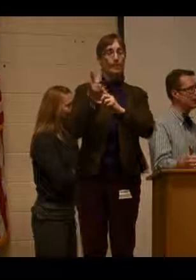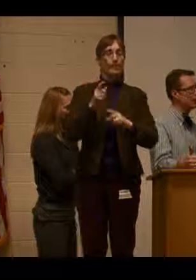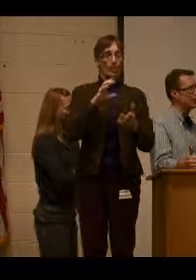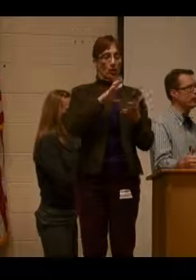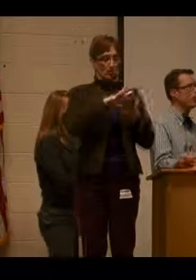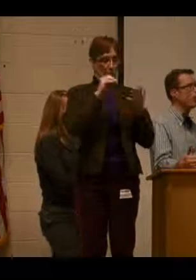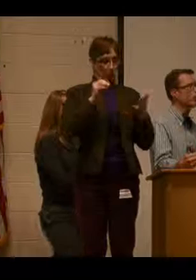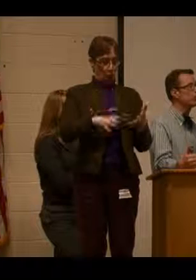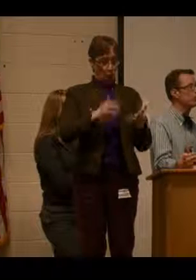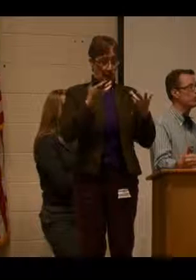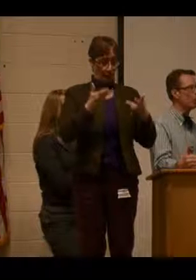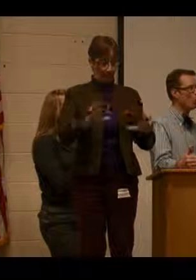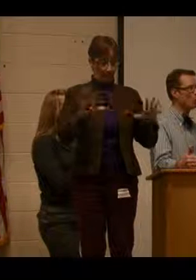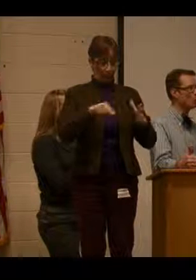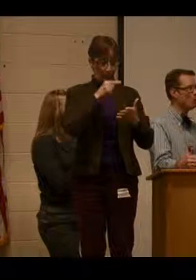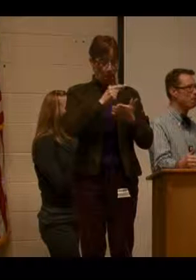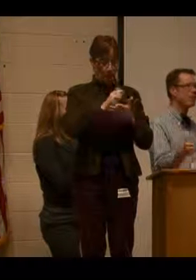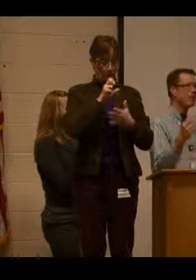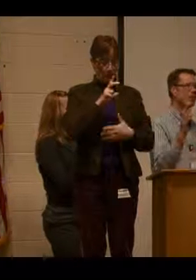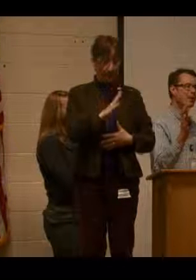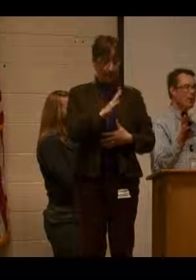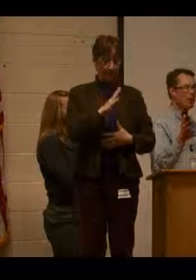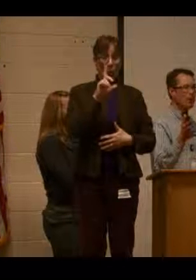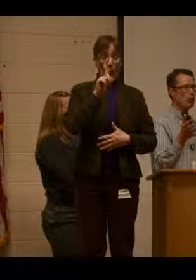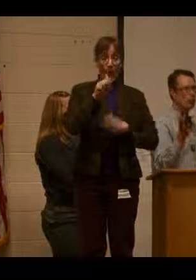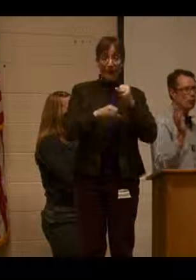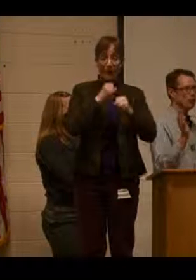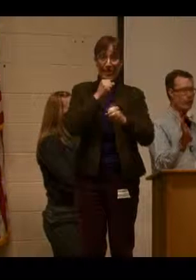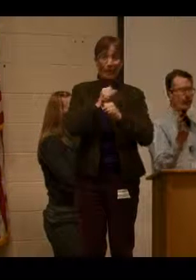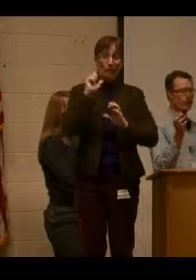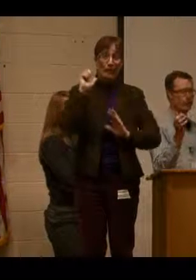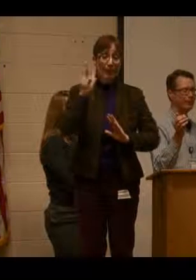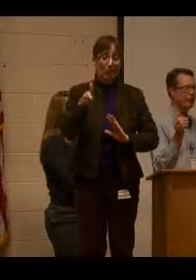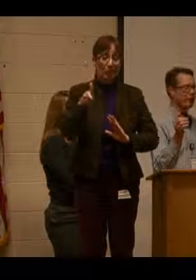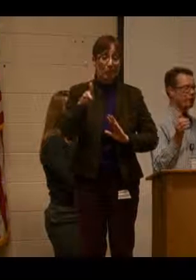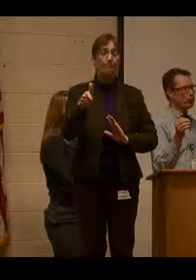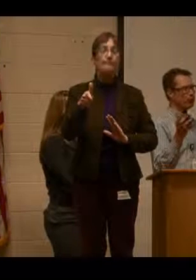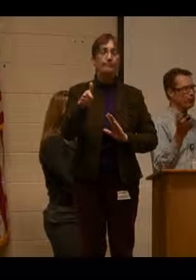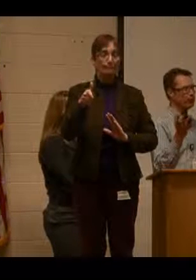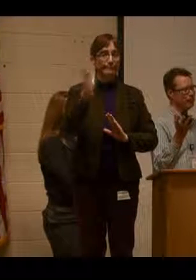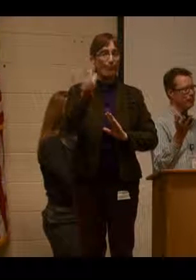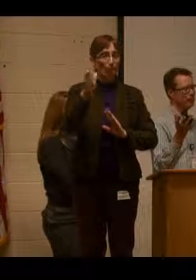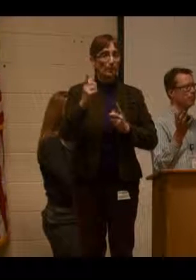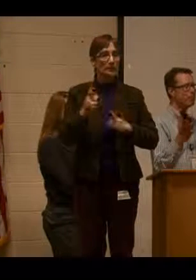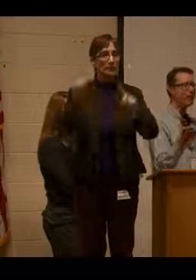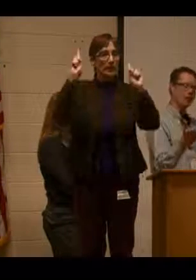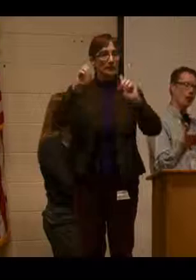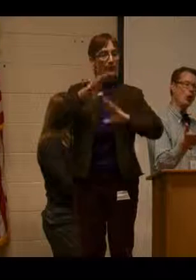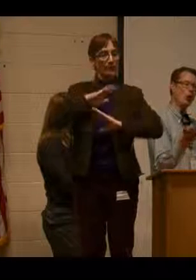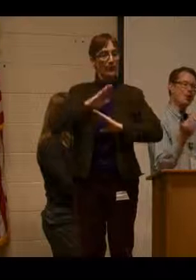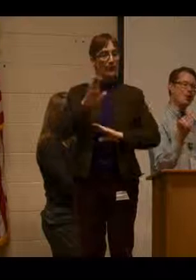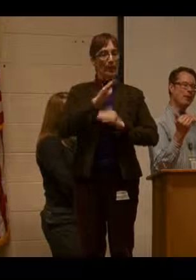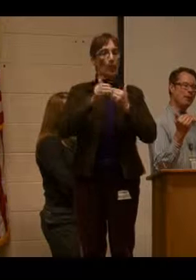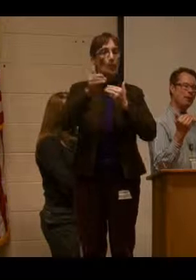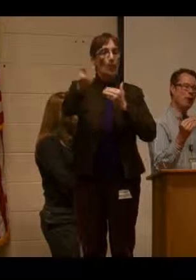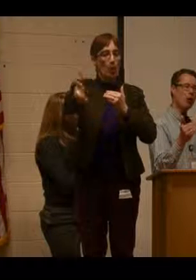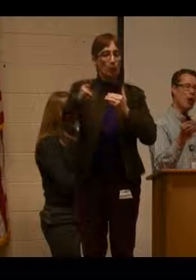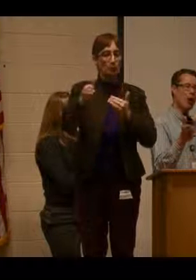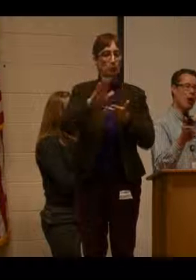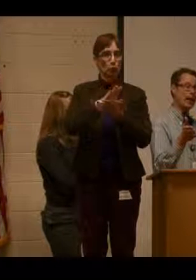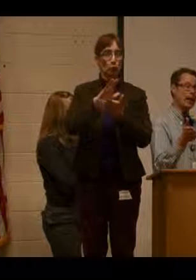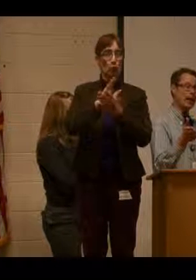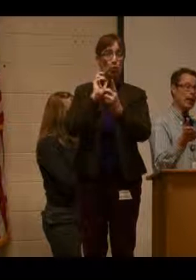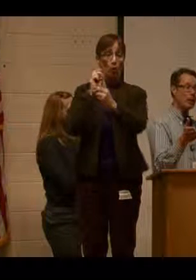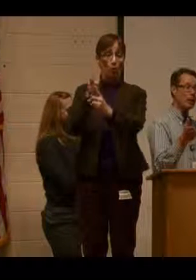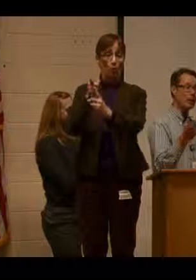goals. Many of you, and many of you might know, but as part of the IEP process, we set